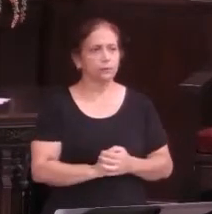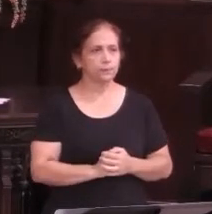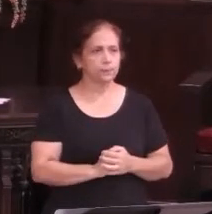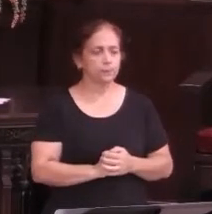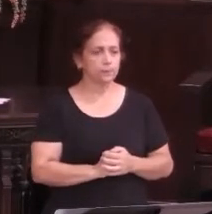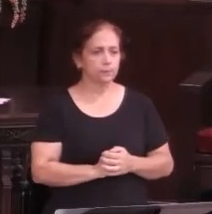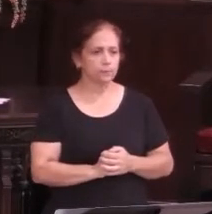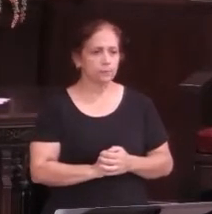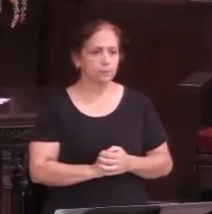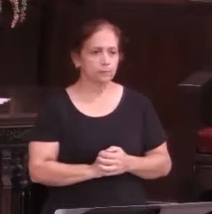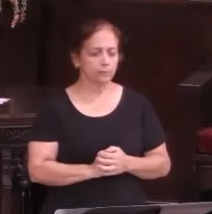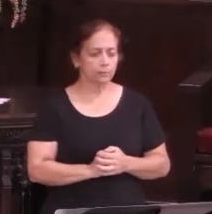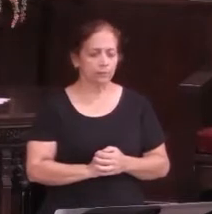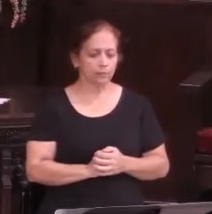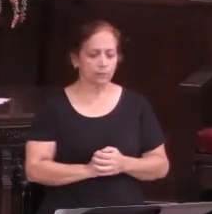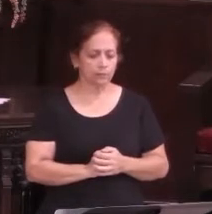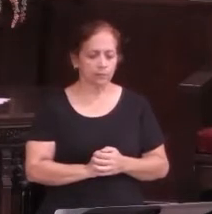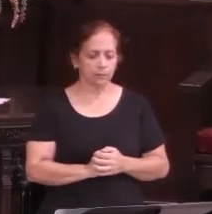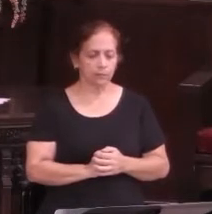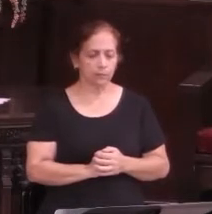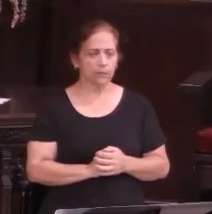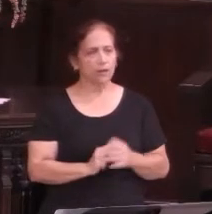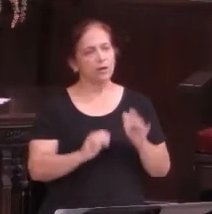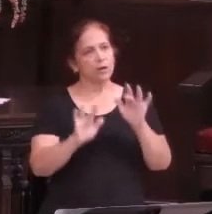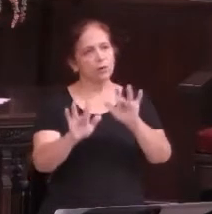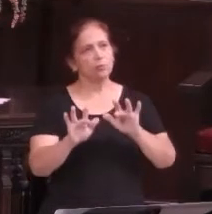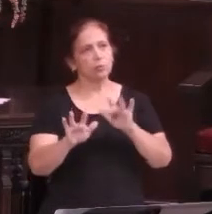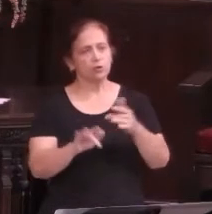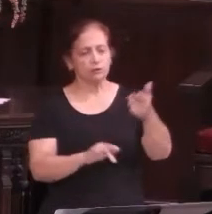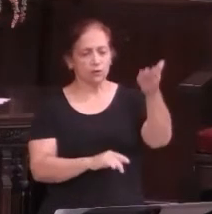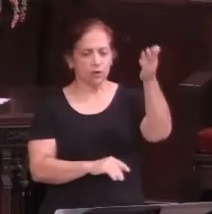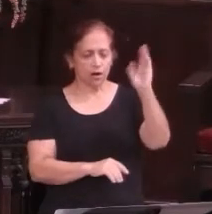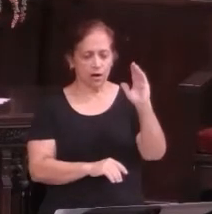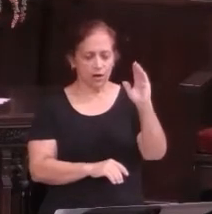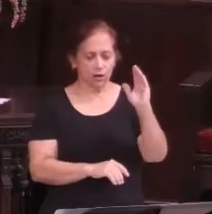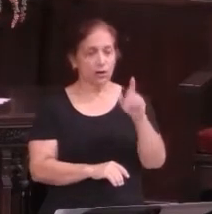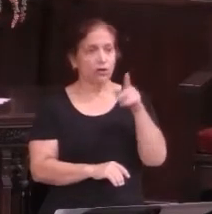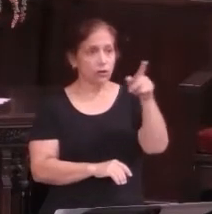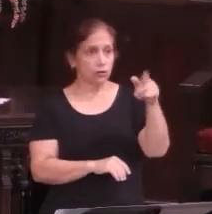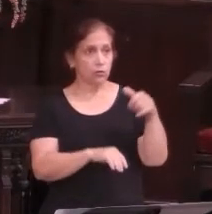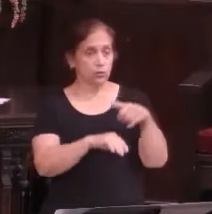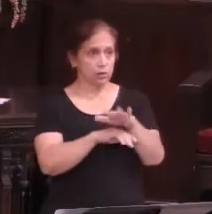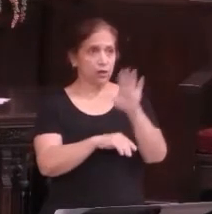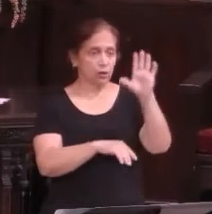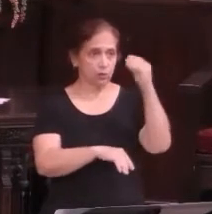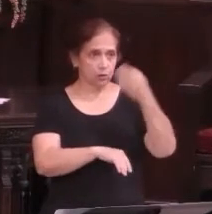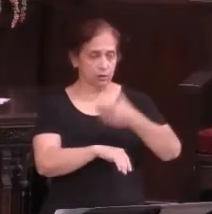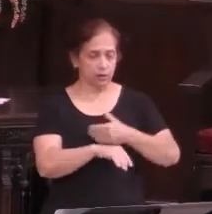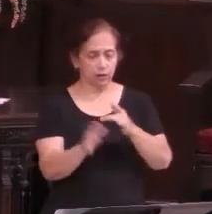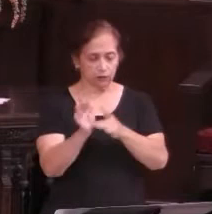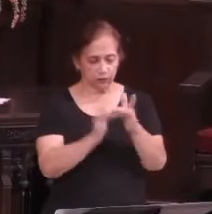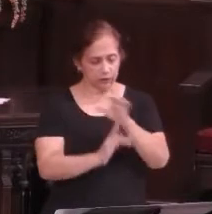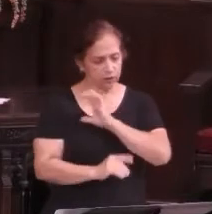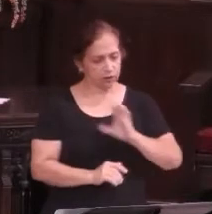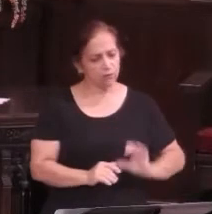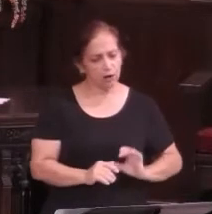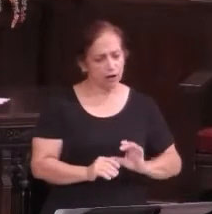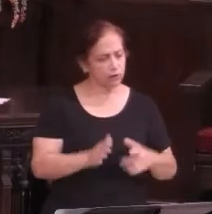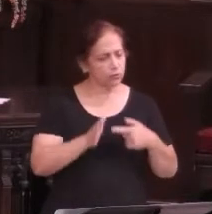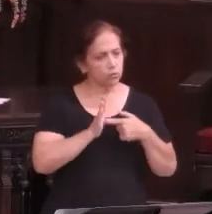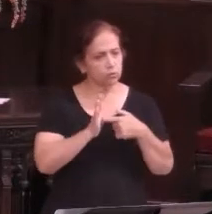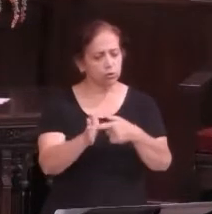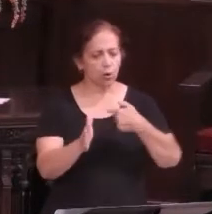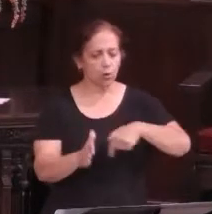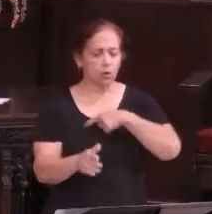Merciful God, You sent your Son, Jesus Christ, to show us